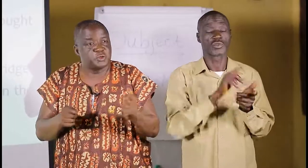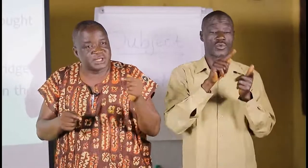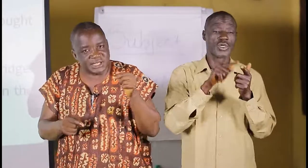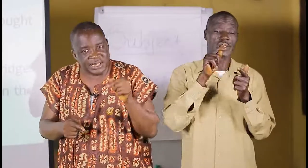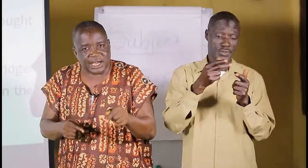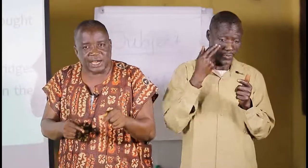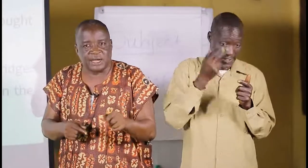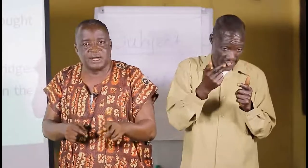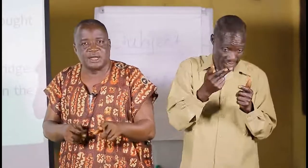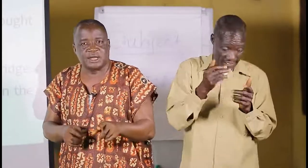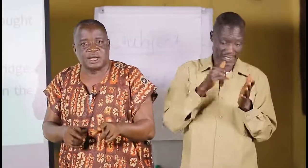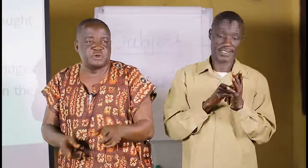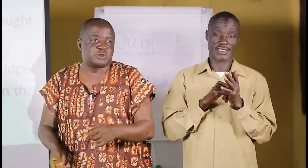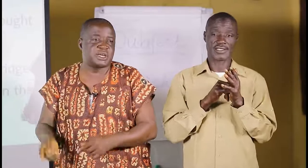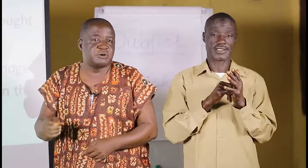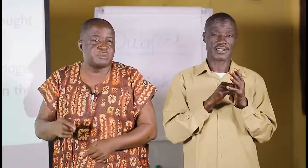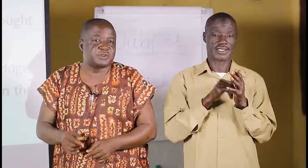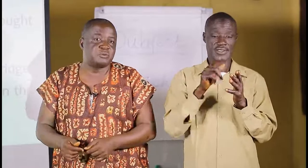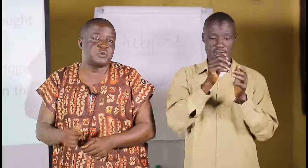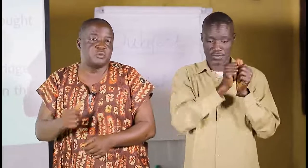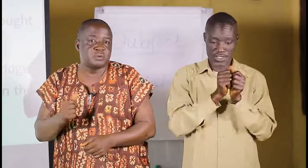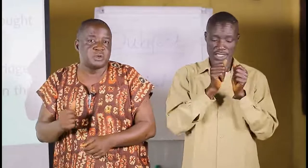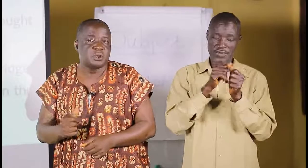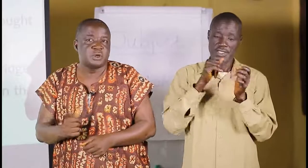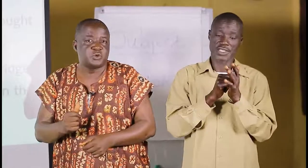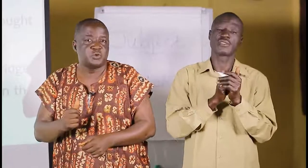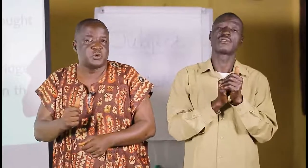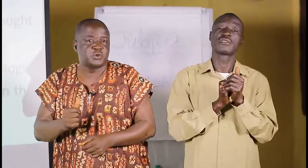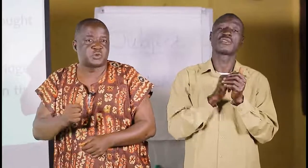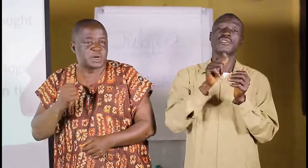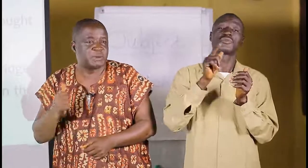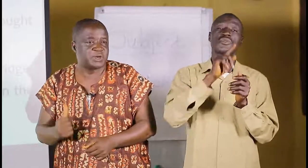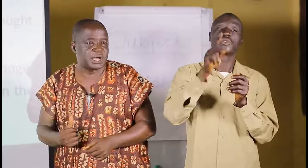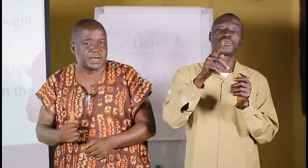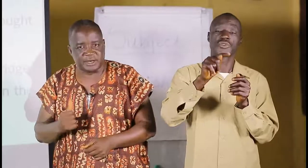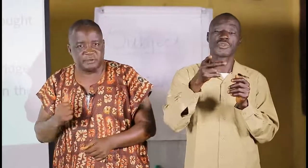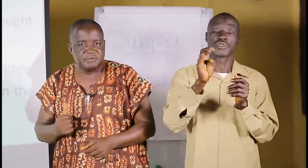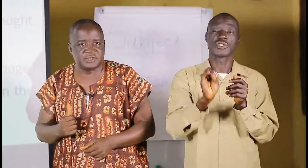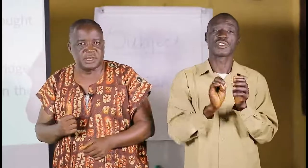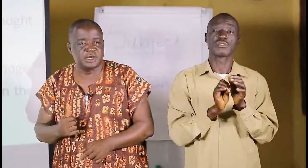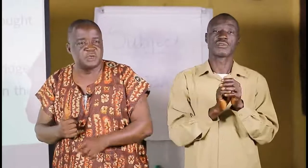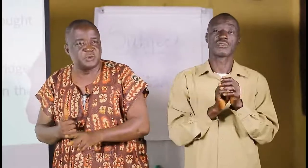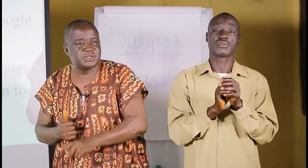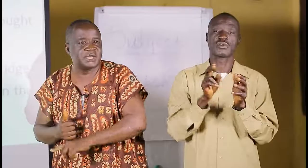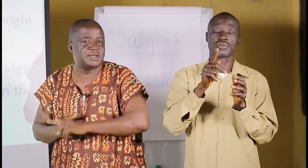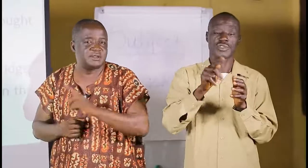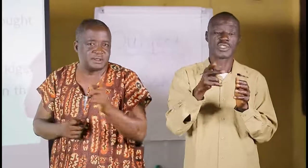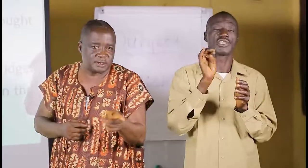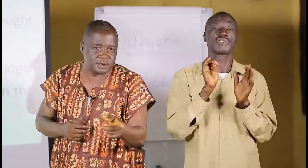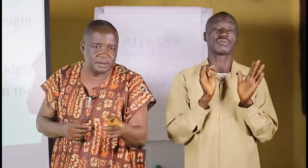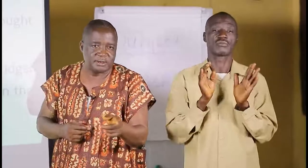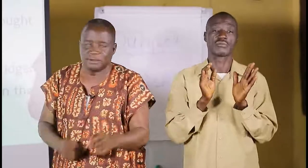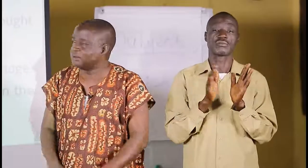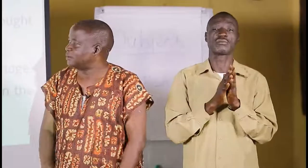When you see the car and you're together with the person with whom you spoke about the car the previous day, you say